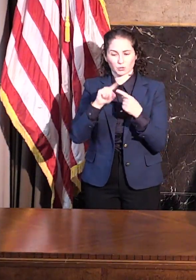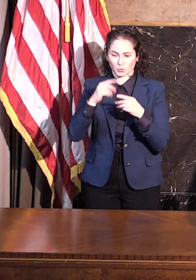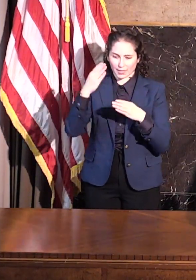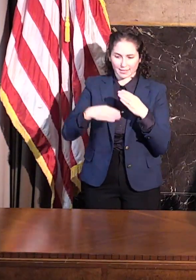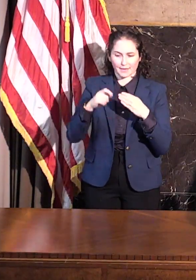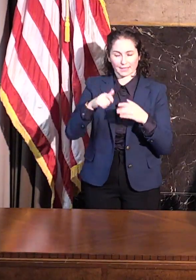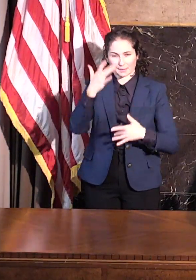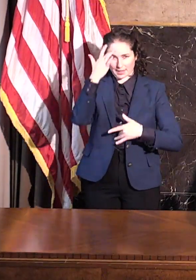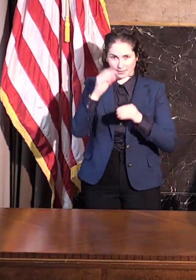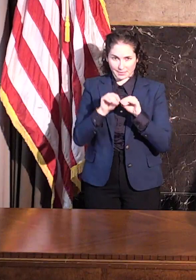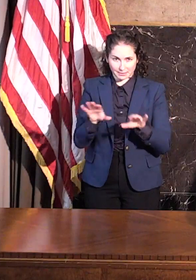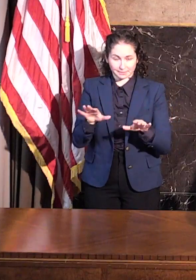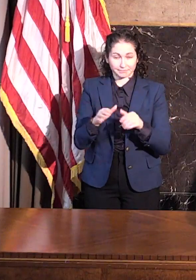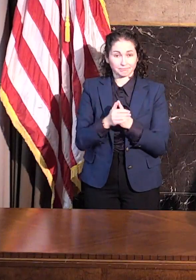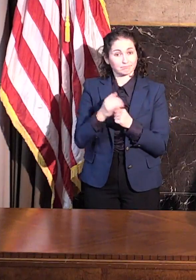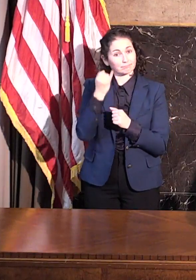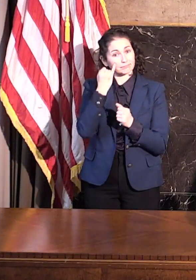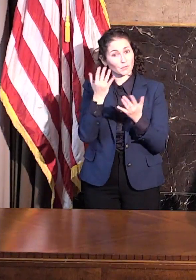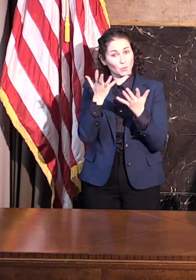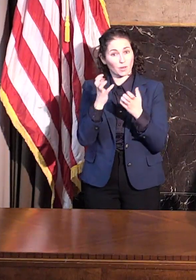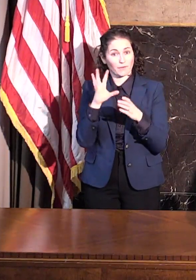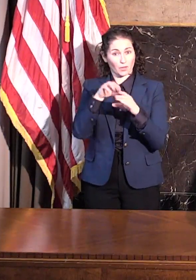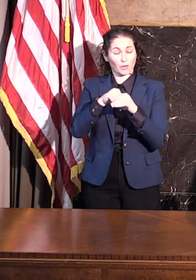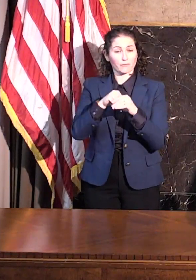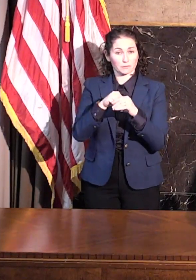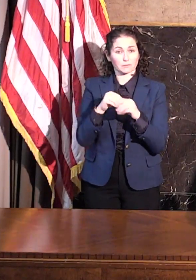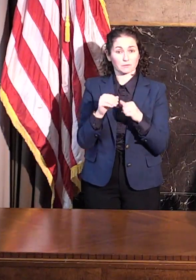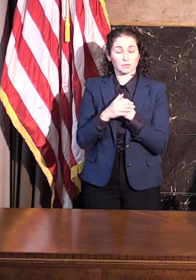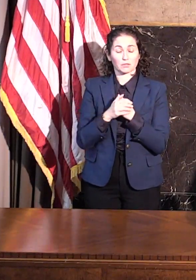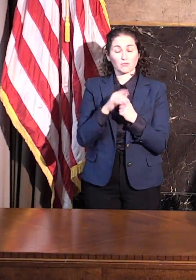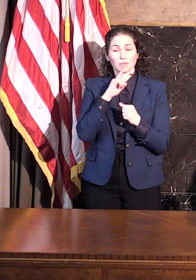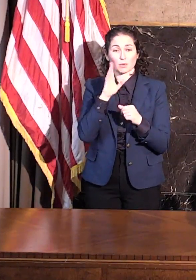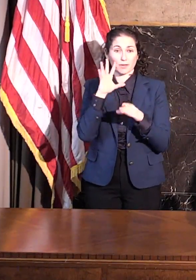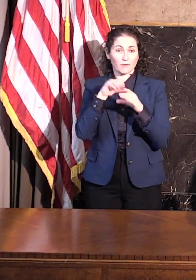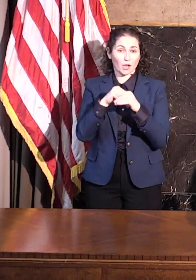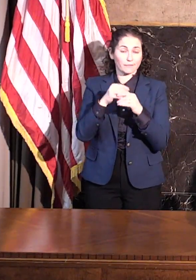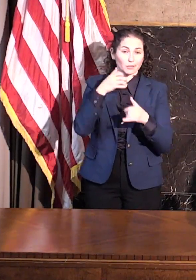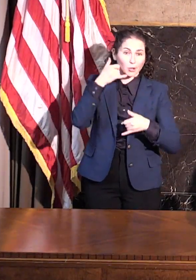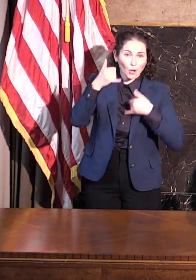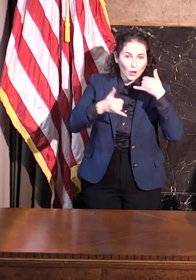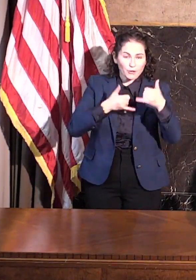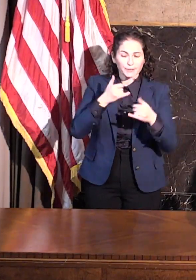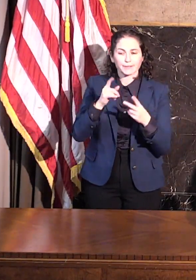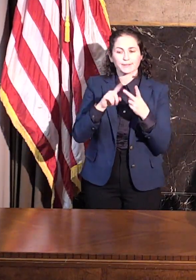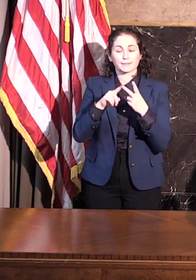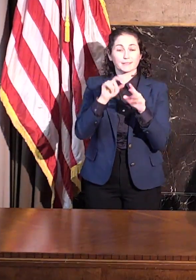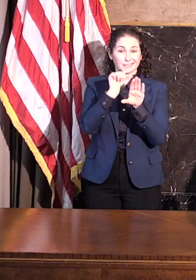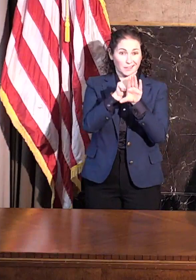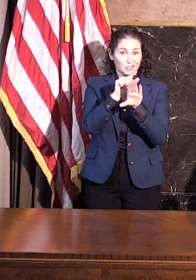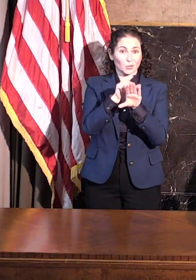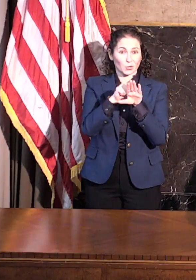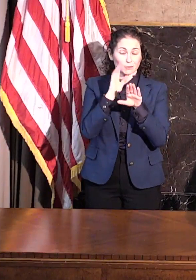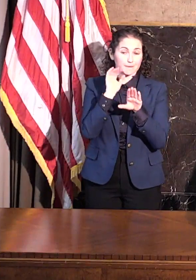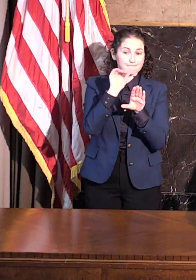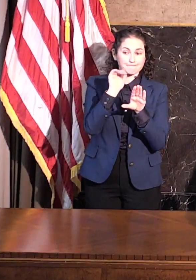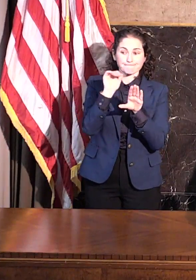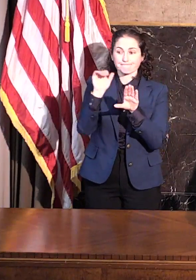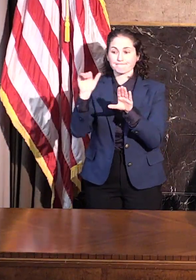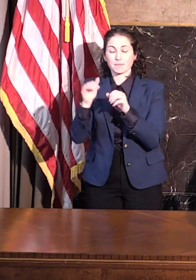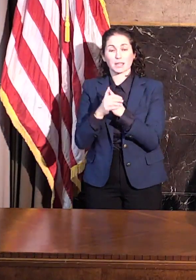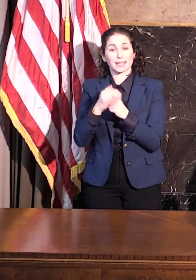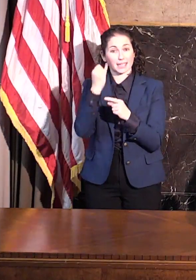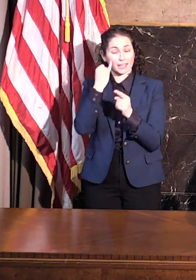businesses, whether they're in the faith-based community, you name it, to join us in this mission to ensure that no community is left behind